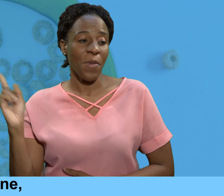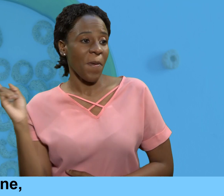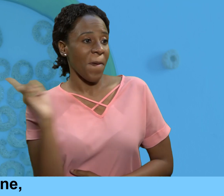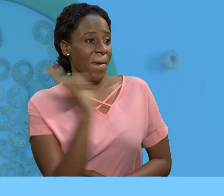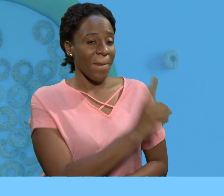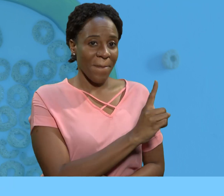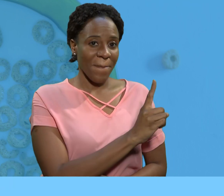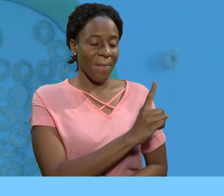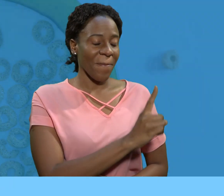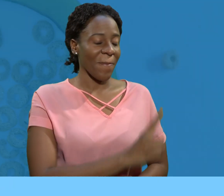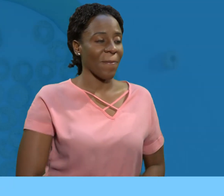done, I